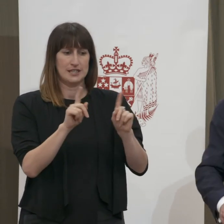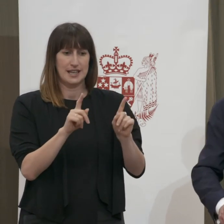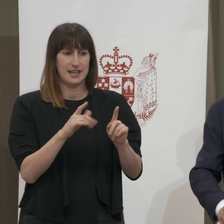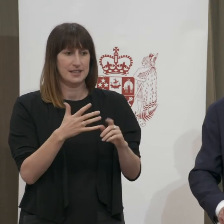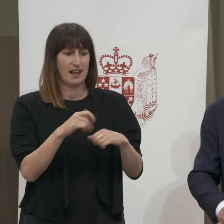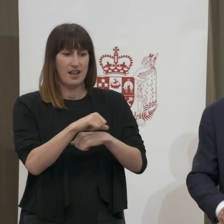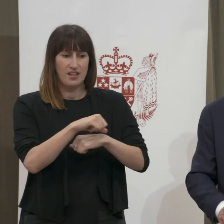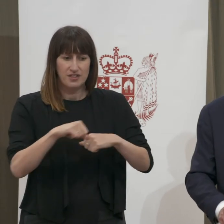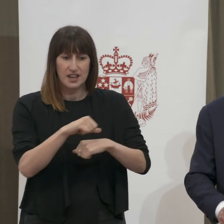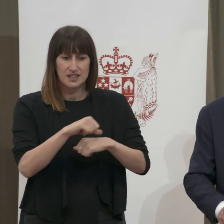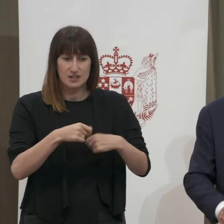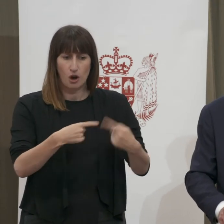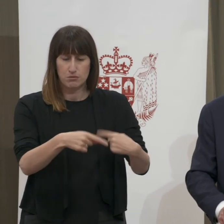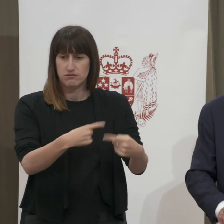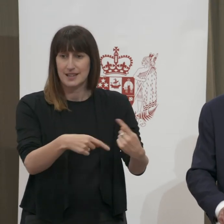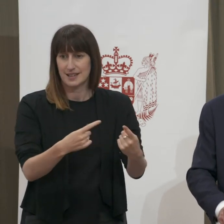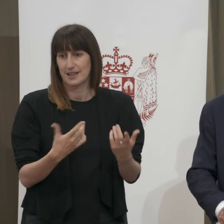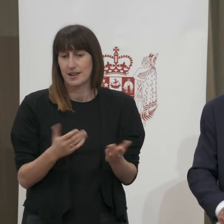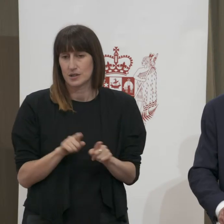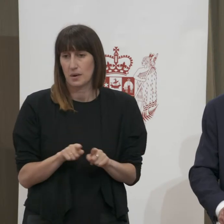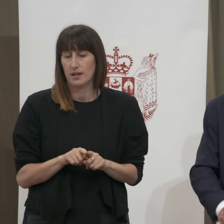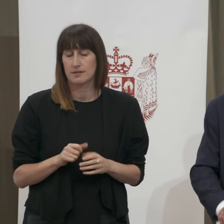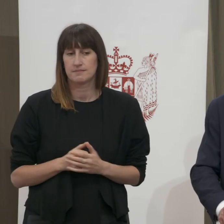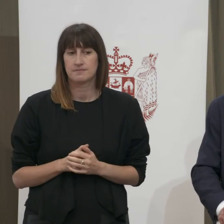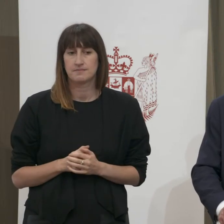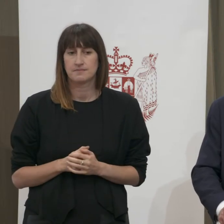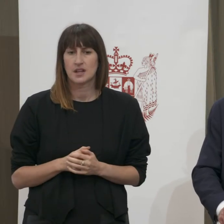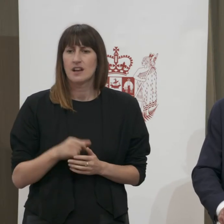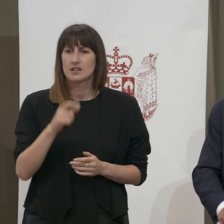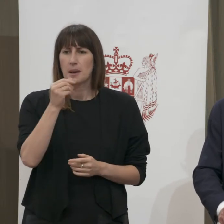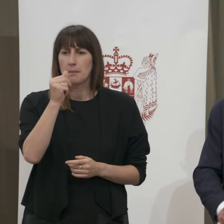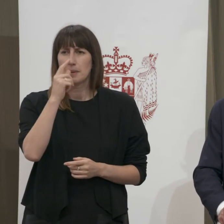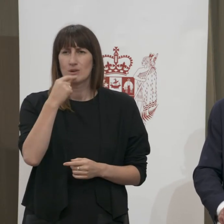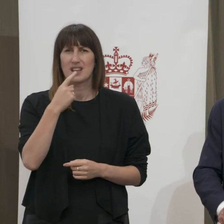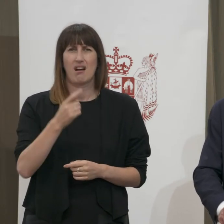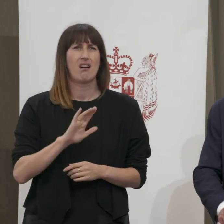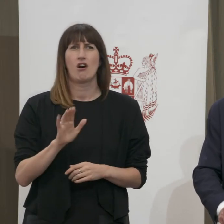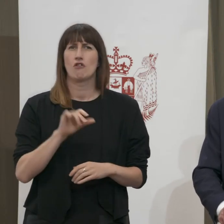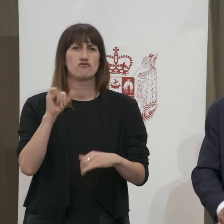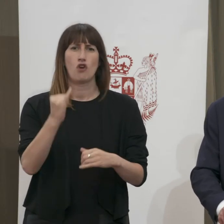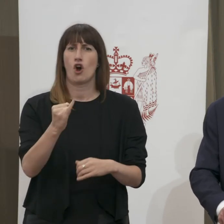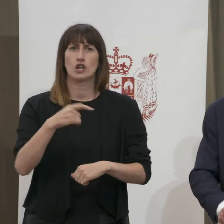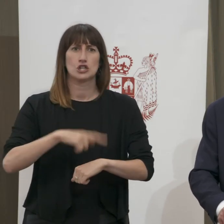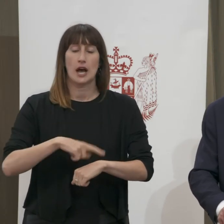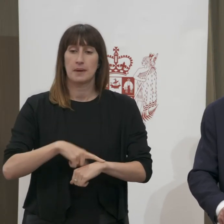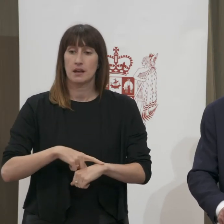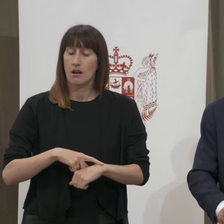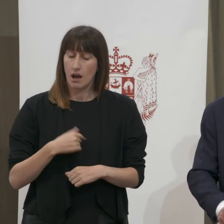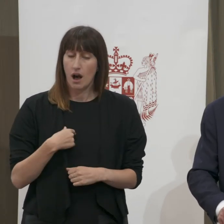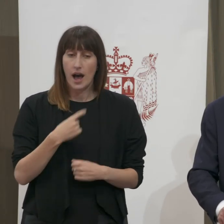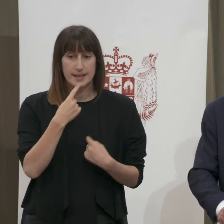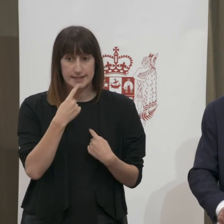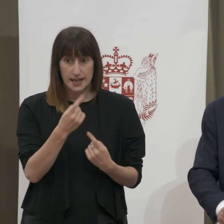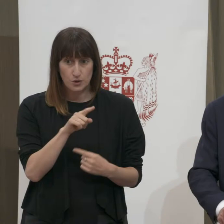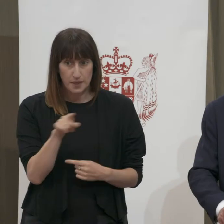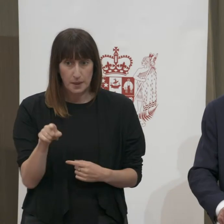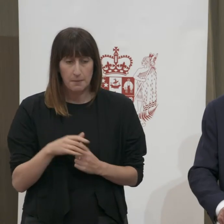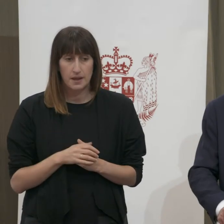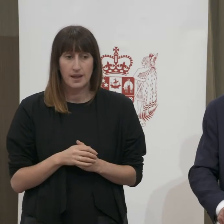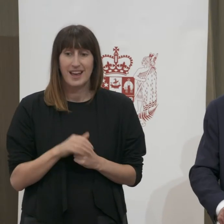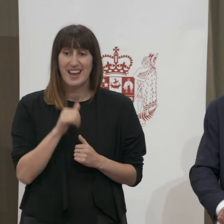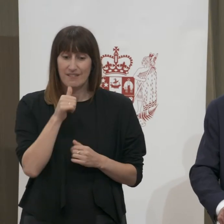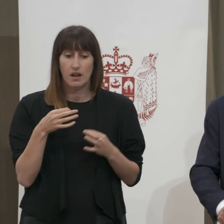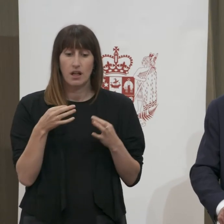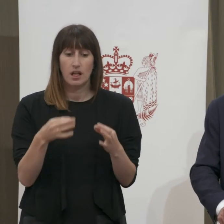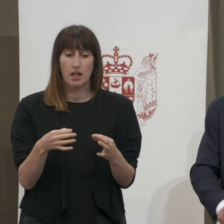running. To those who say we should not be doing this now, I say that every week we delay